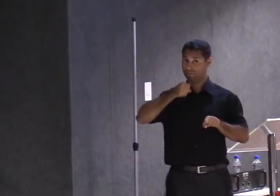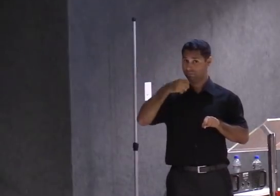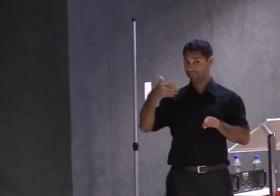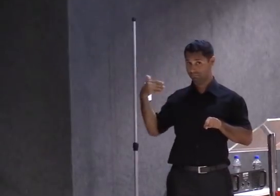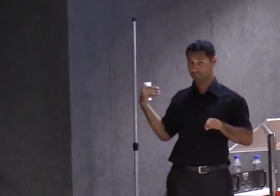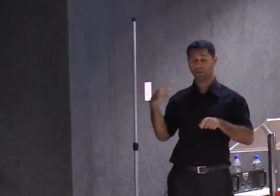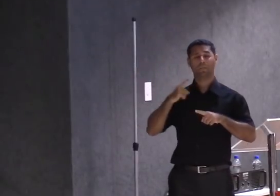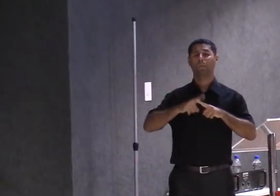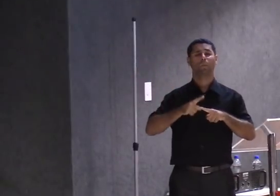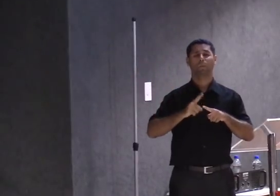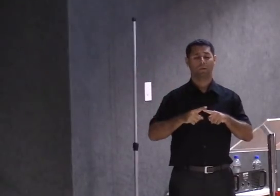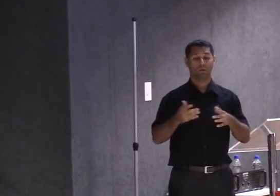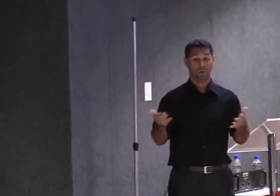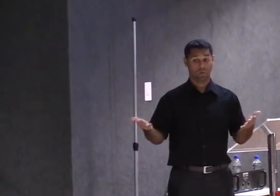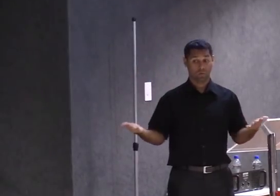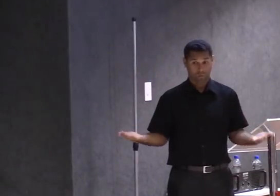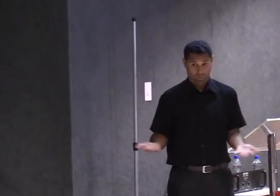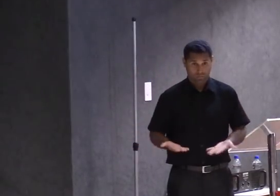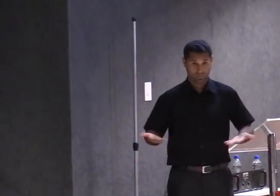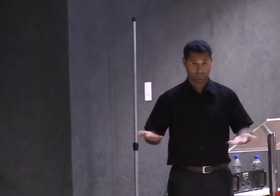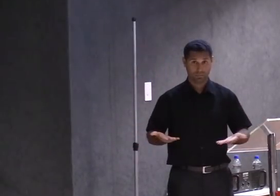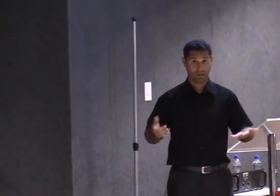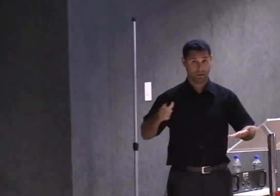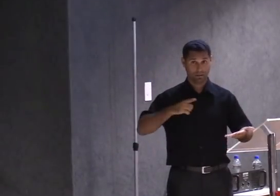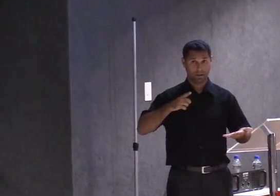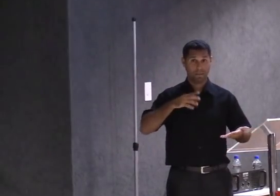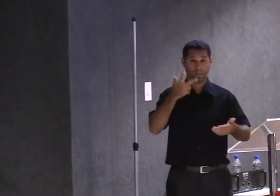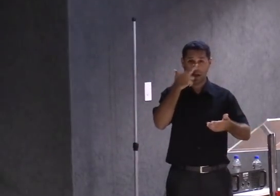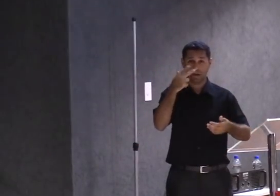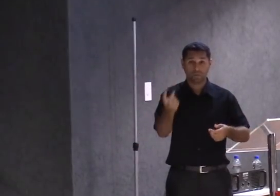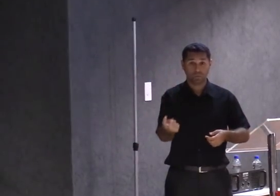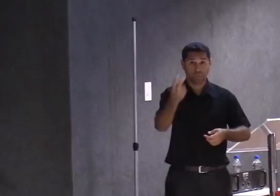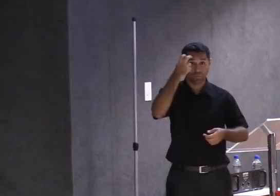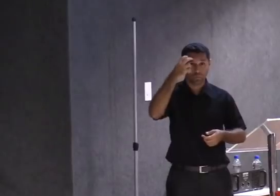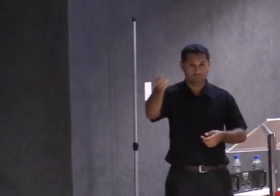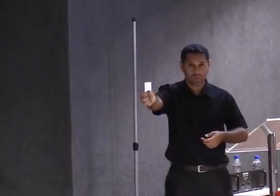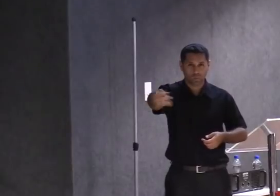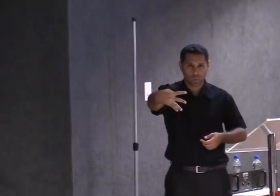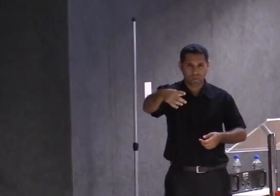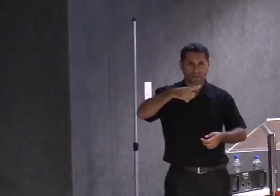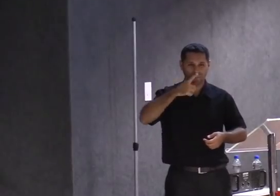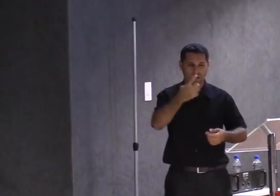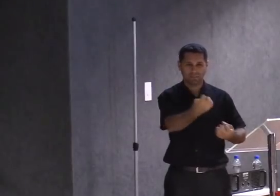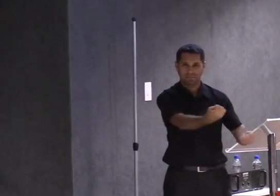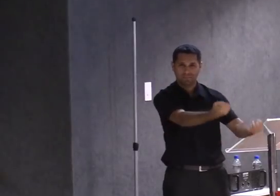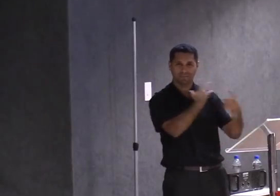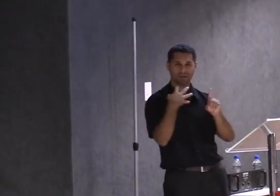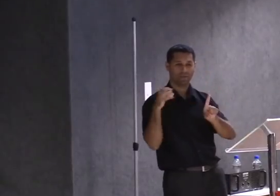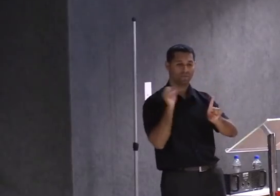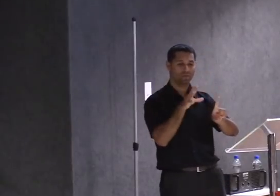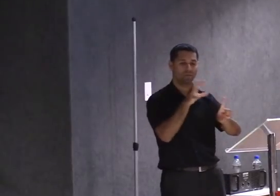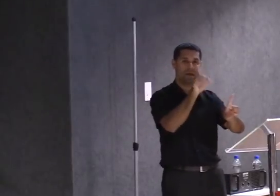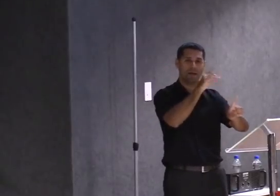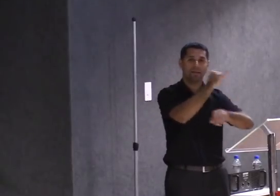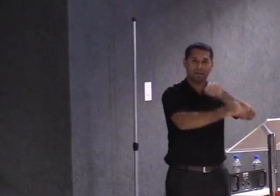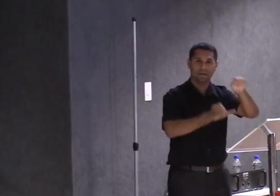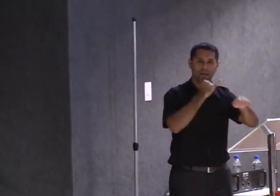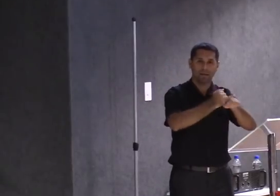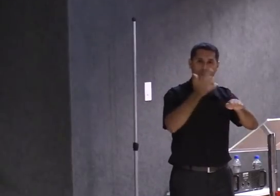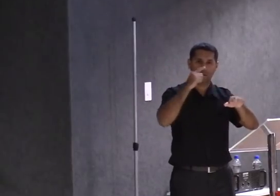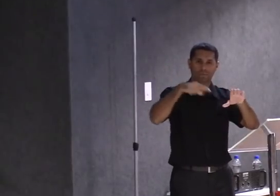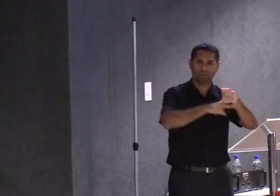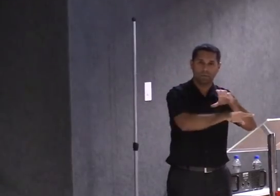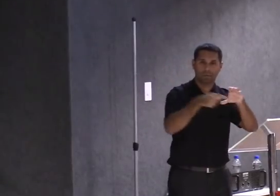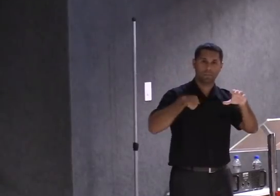porque, como hoje nós temos uma cultura mais da internet, os seus problemas são mais complexos, porque são